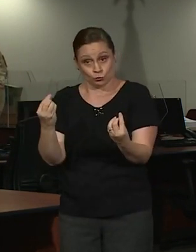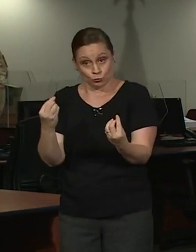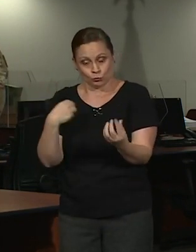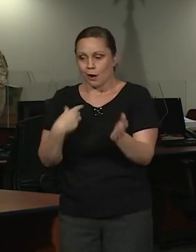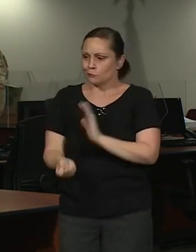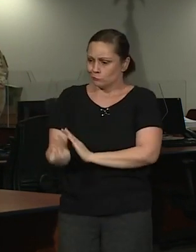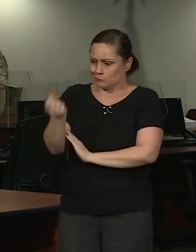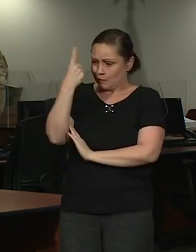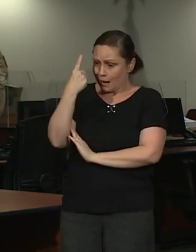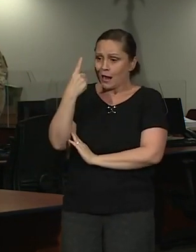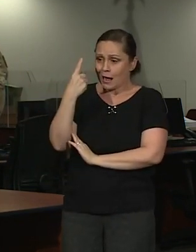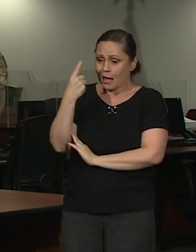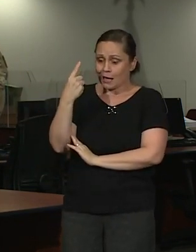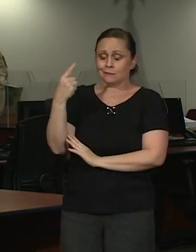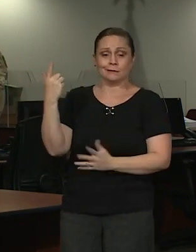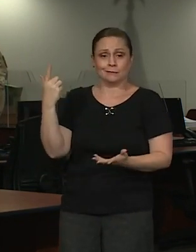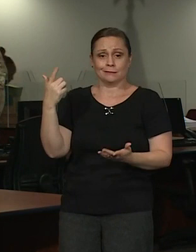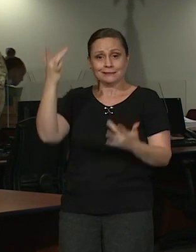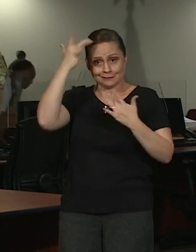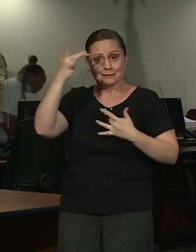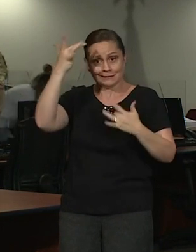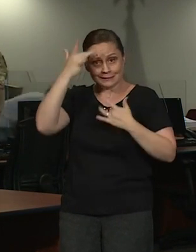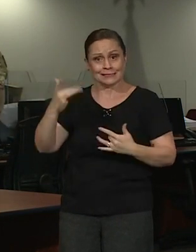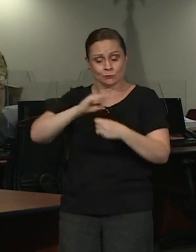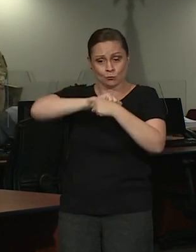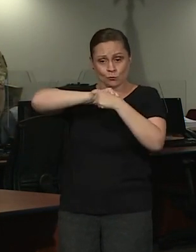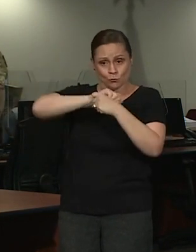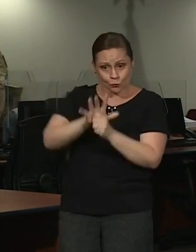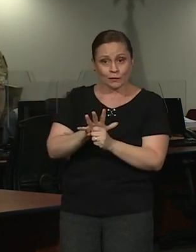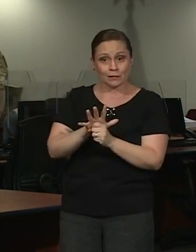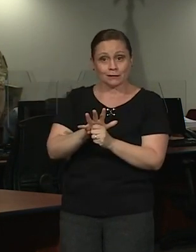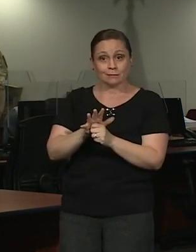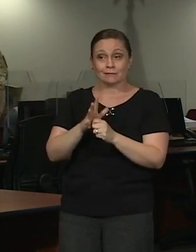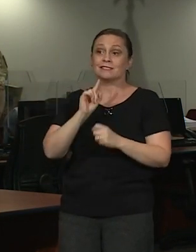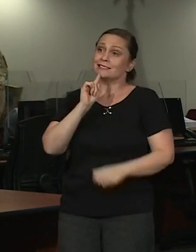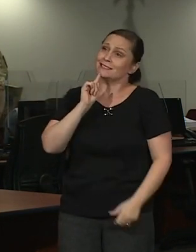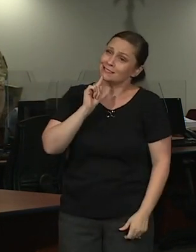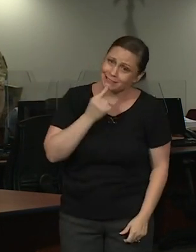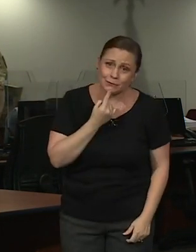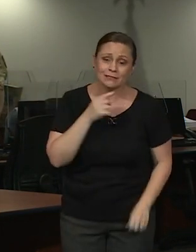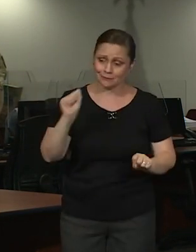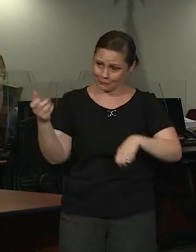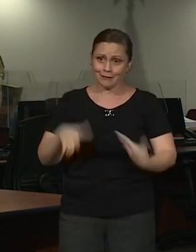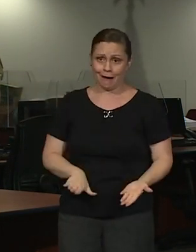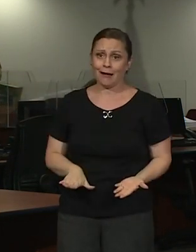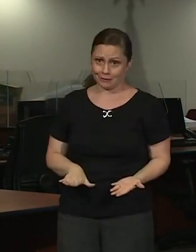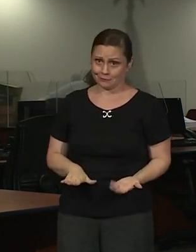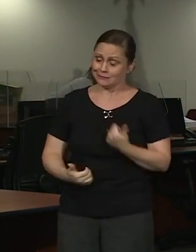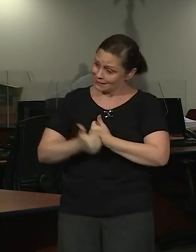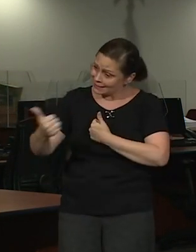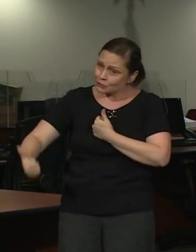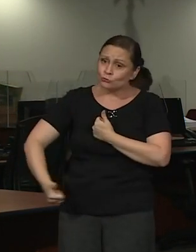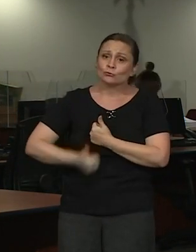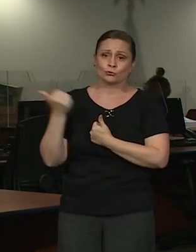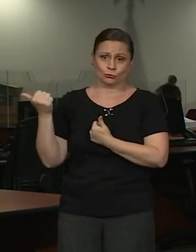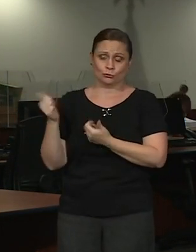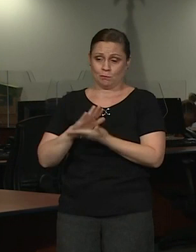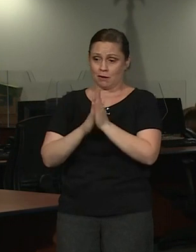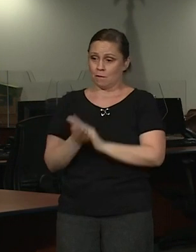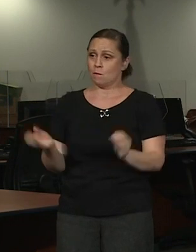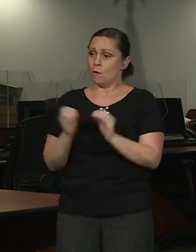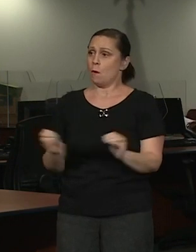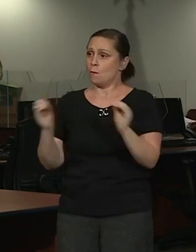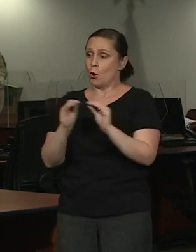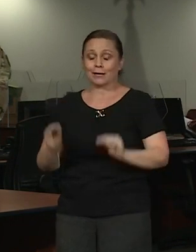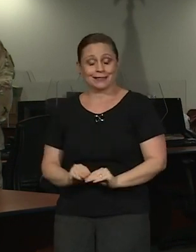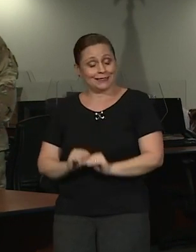deadly disease on our hands. It's becoming more and more clear how deadly it is. We're learning, doctors and